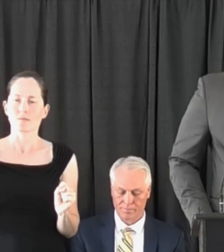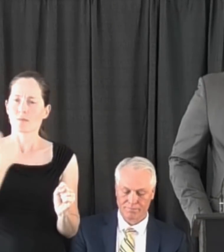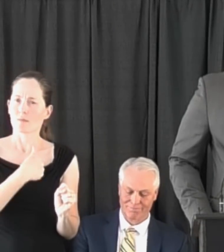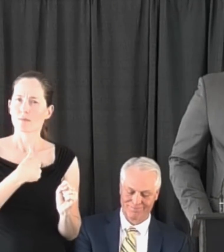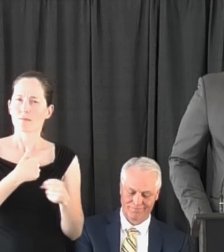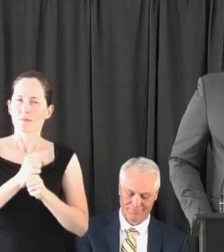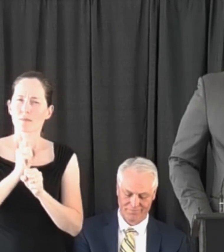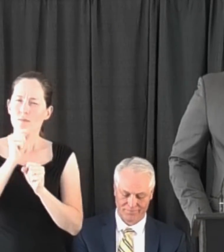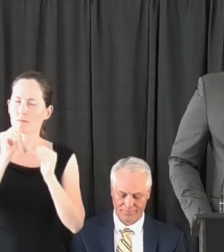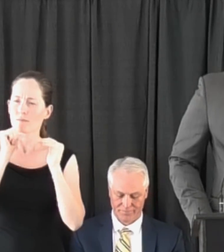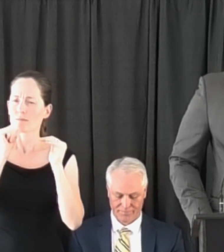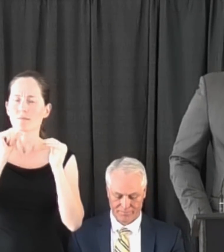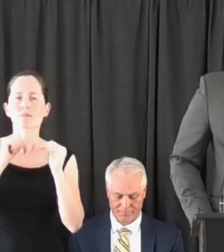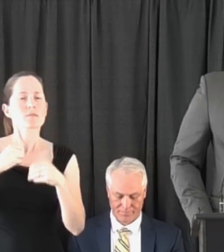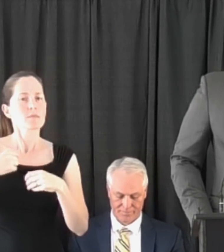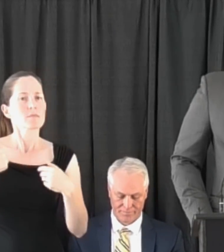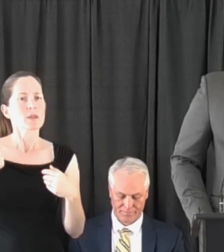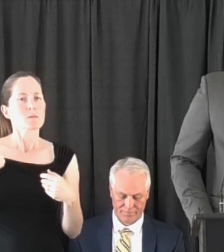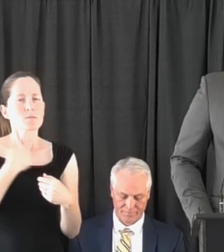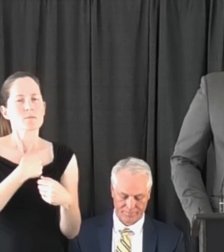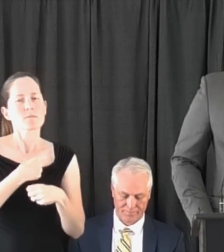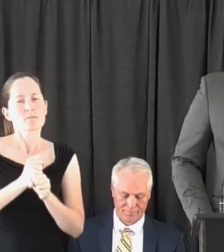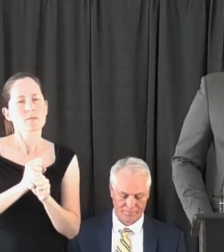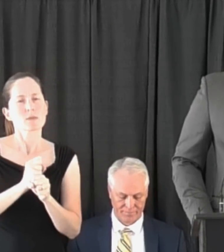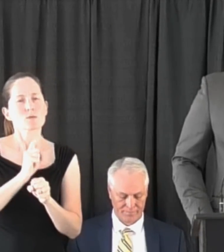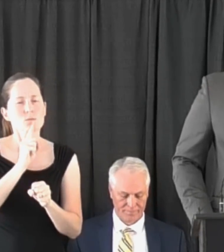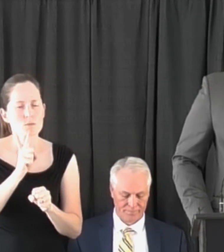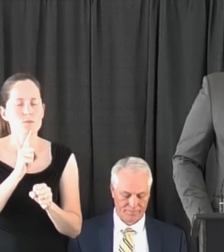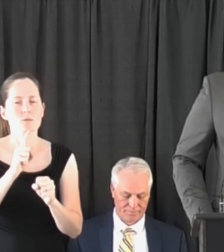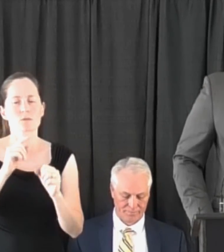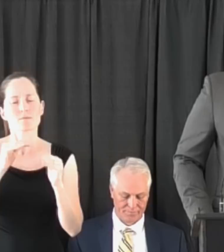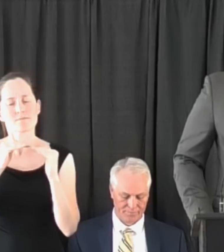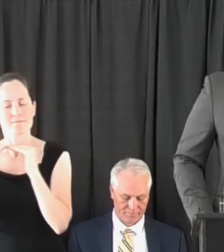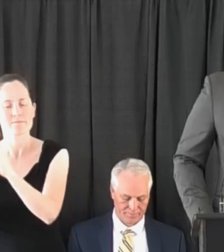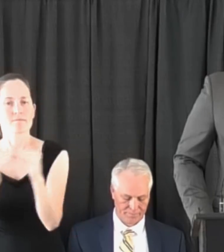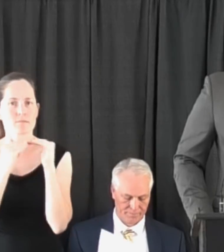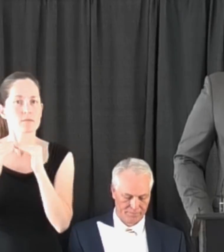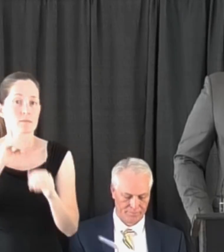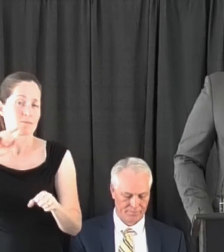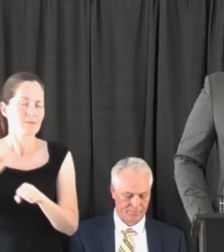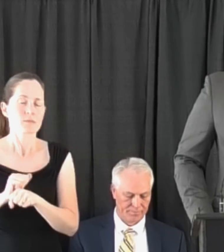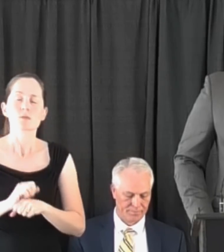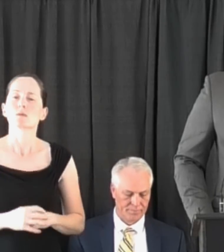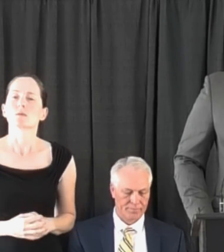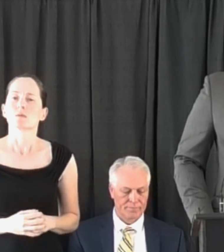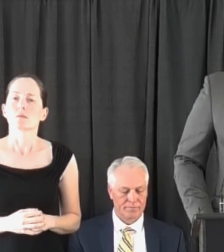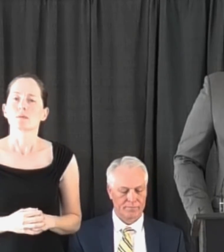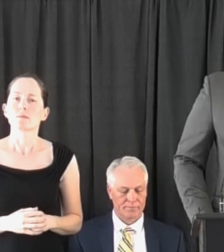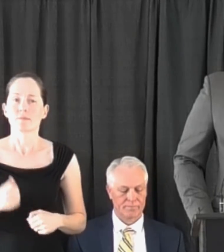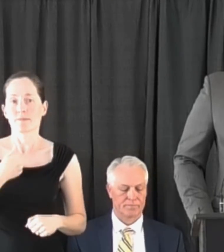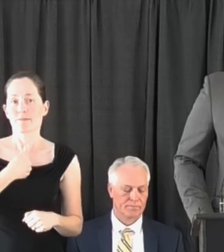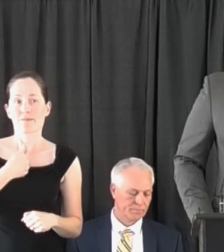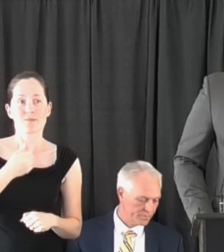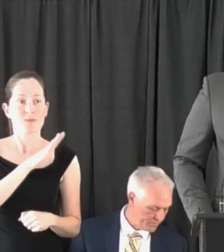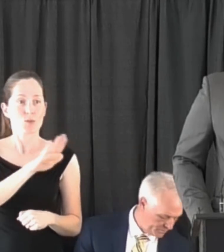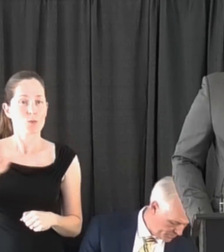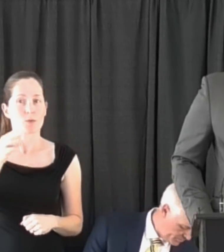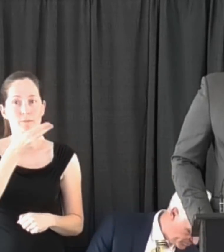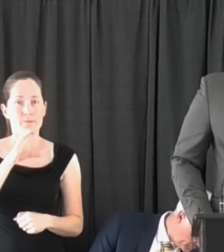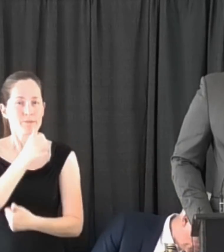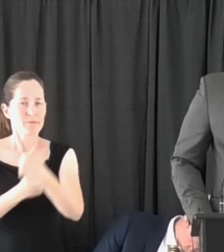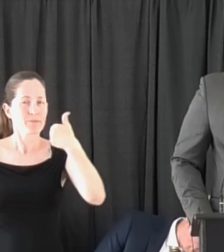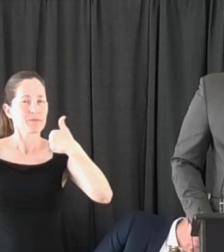all. As your county executive, it is quite an honor to be able to, with